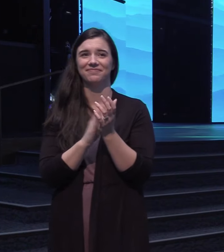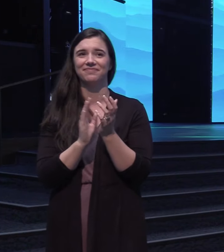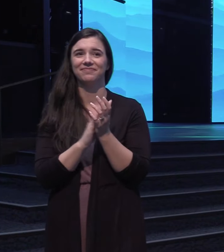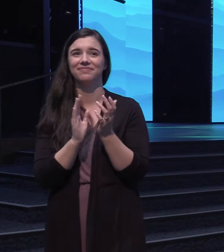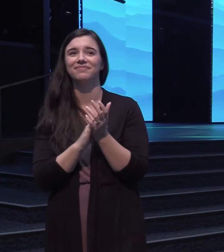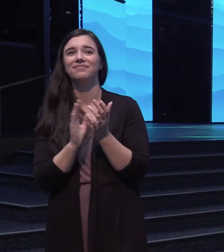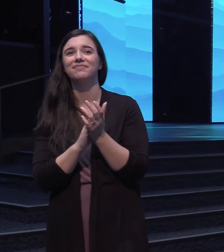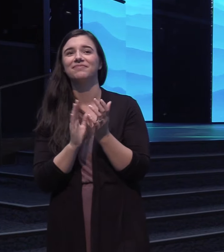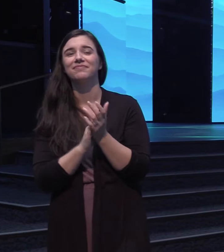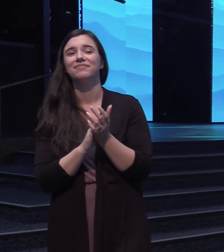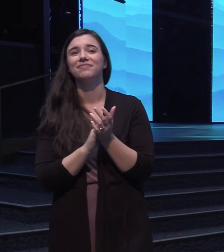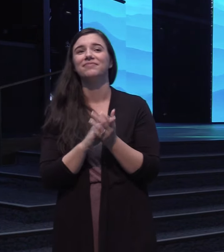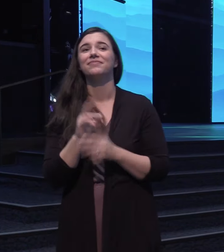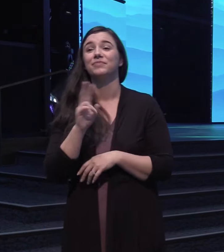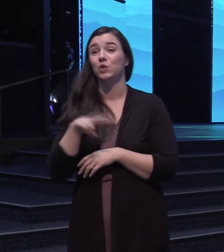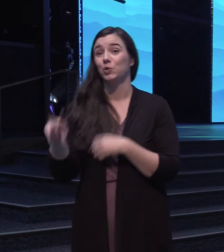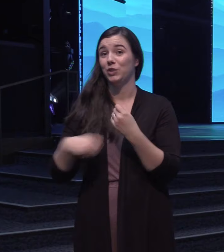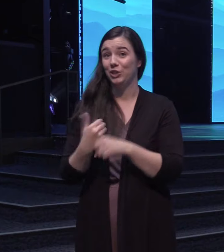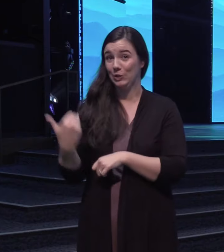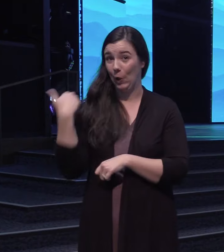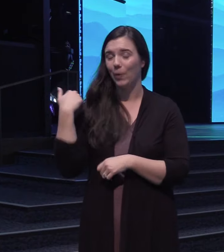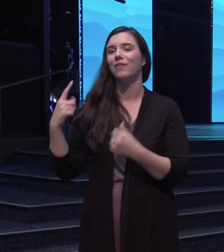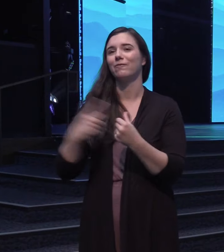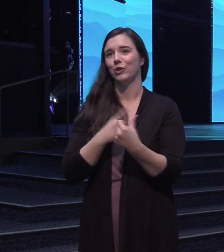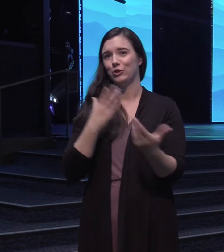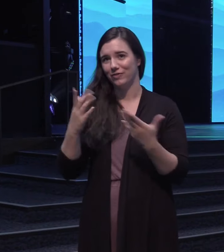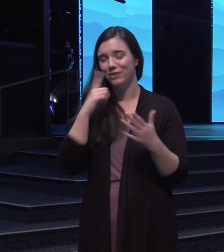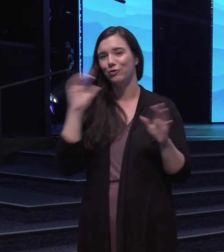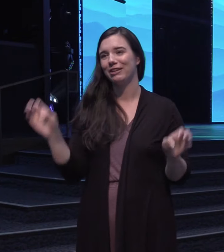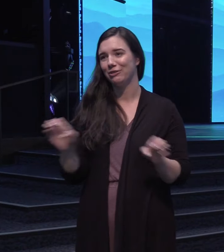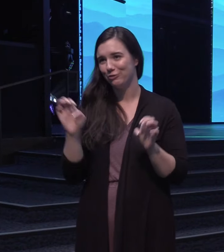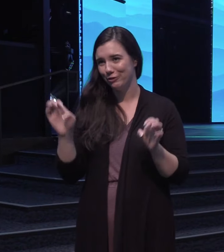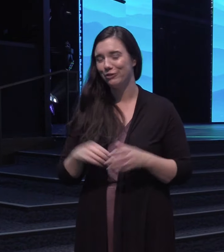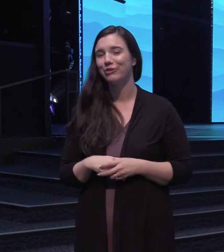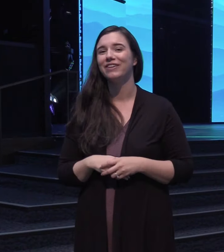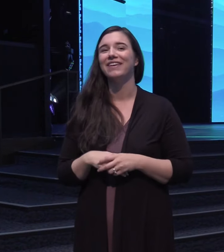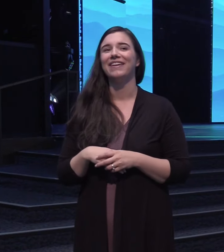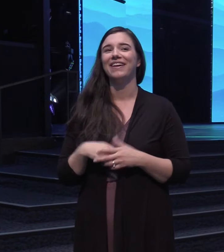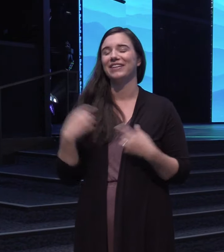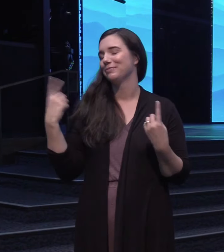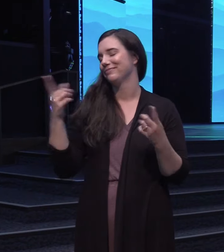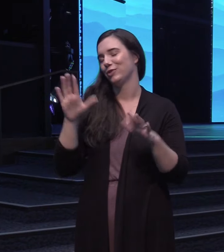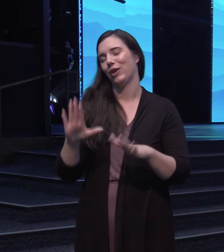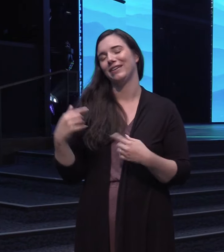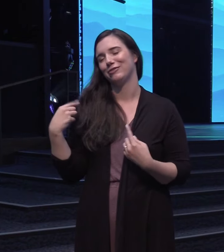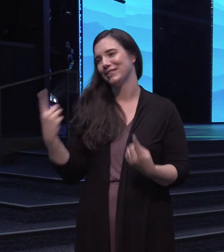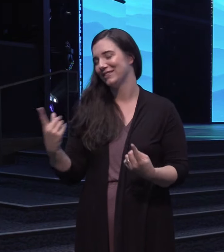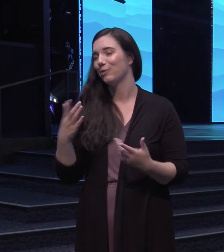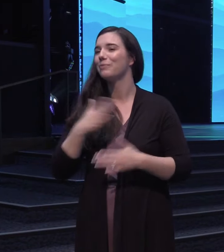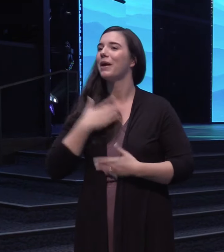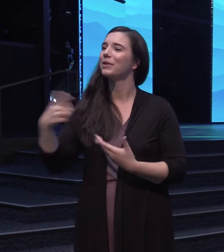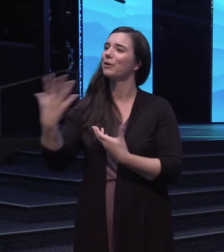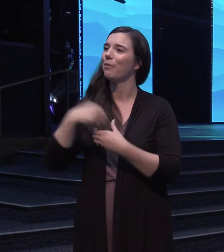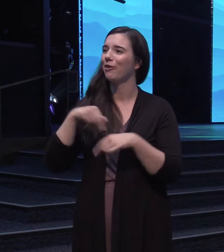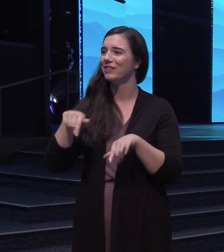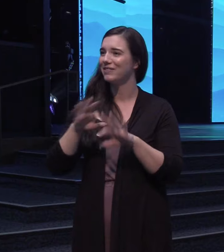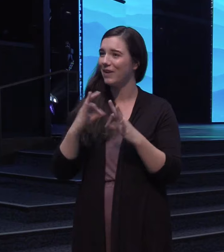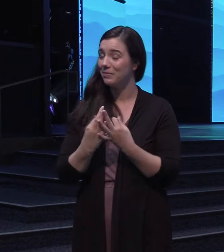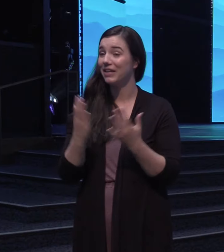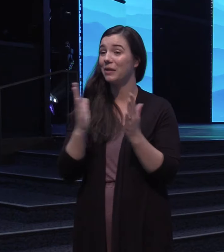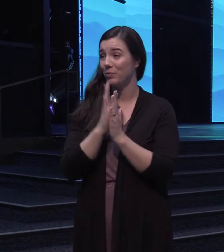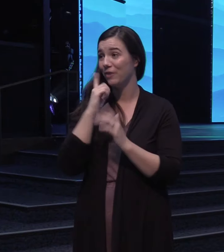22 years ago, we had our first service for Easter, and it's been great ever since. So I'm glad you're a part of this family. Can